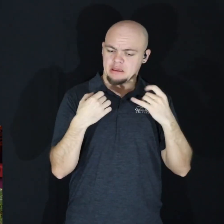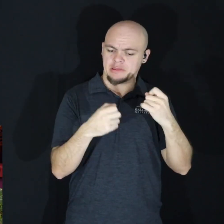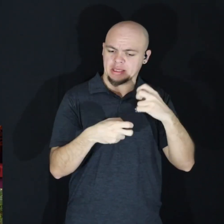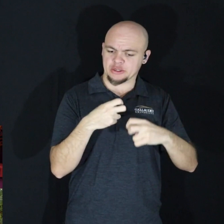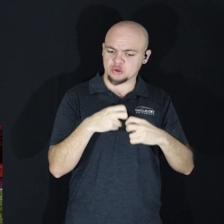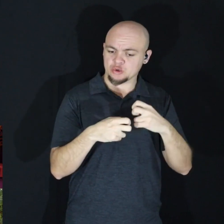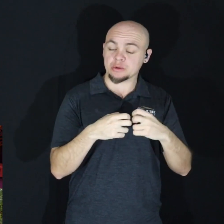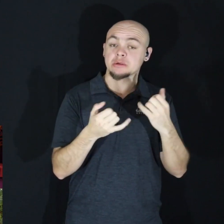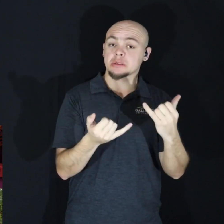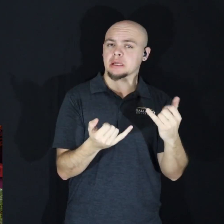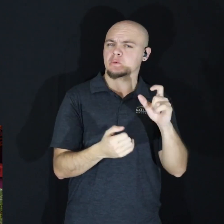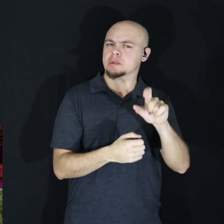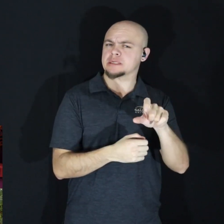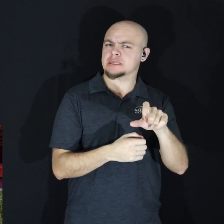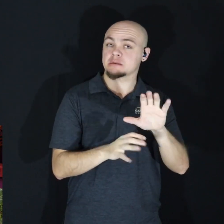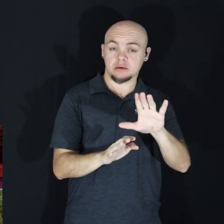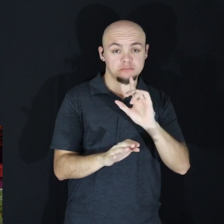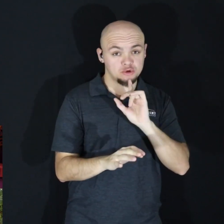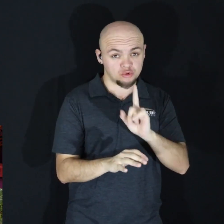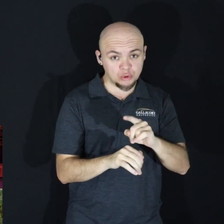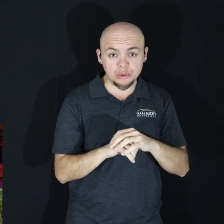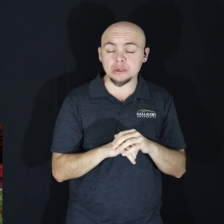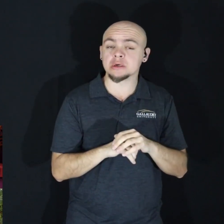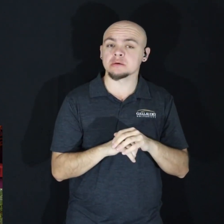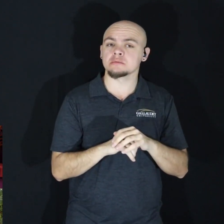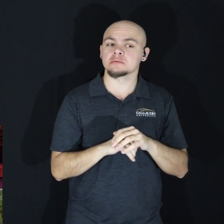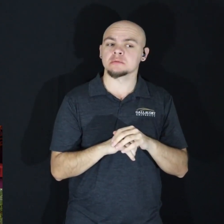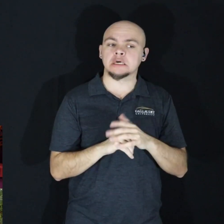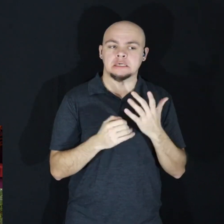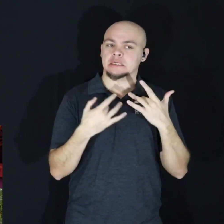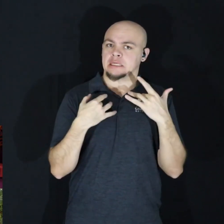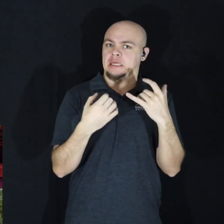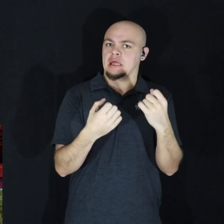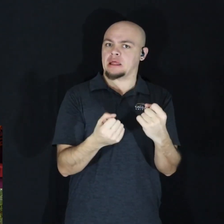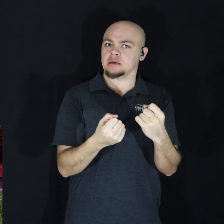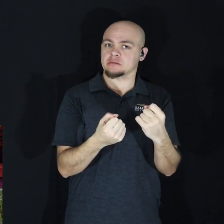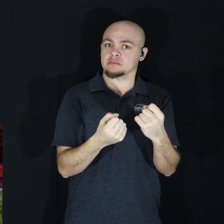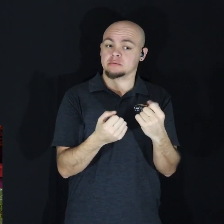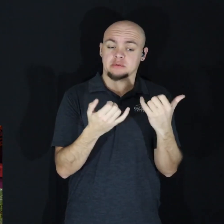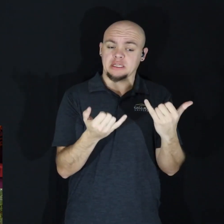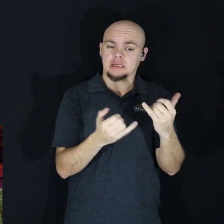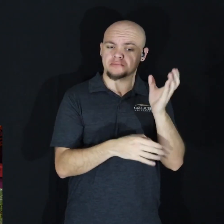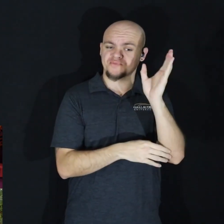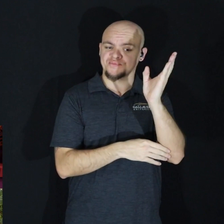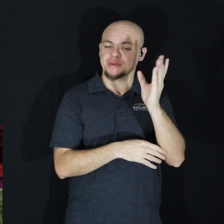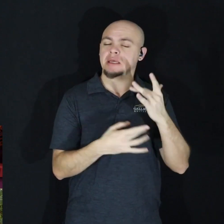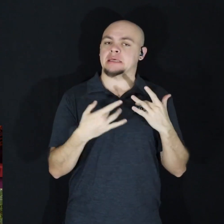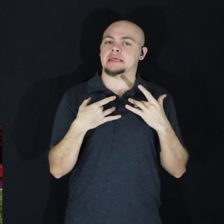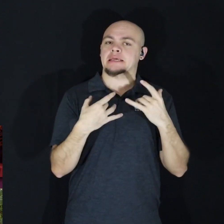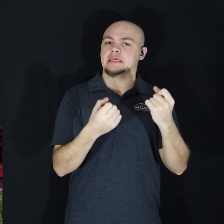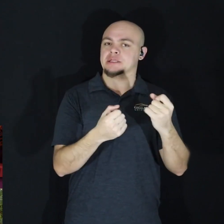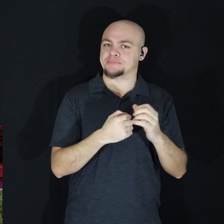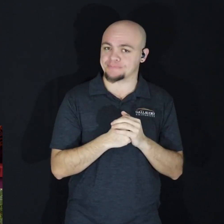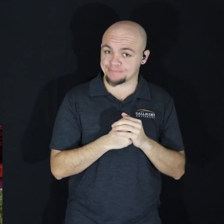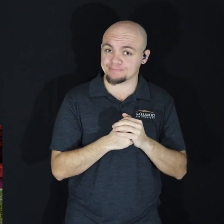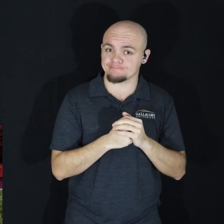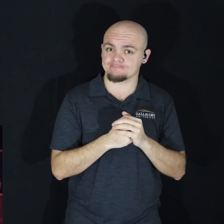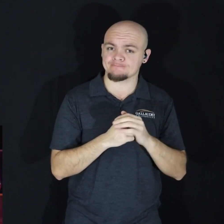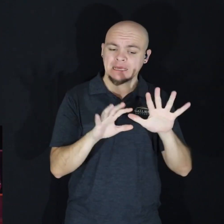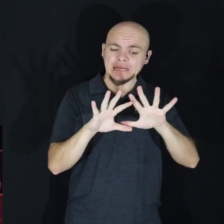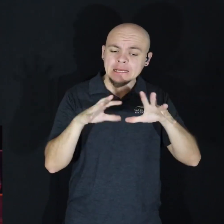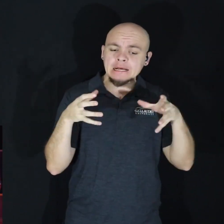than ever, and I'm sure of it, is healing. And that's what I'll be talking about, healing, especially collective